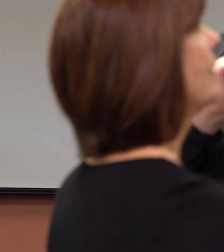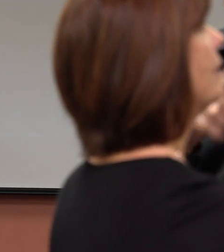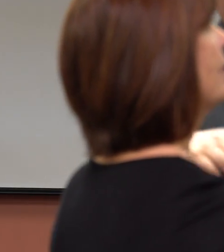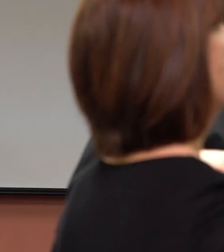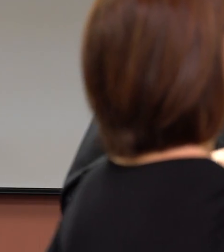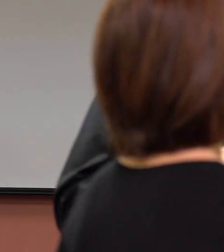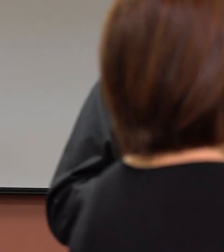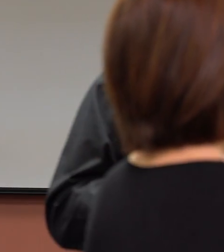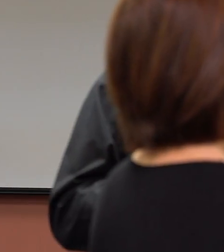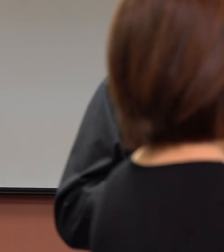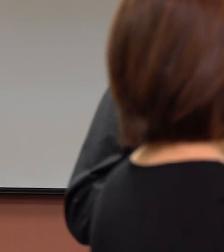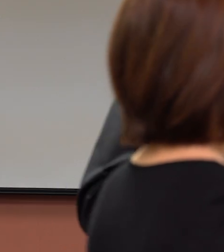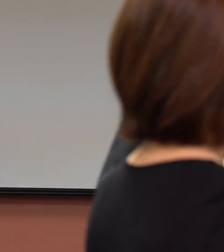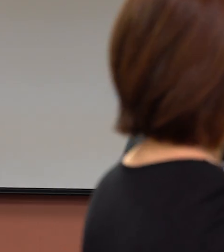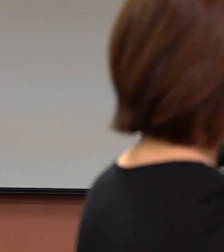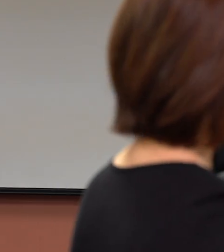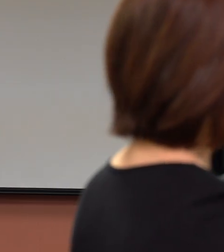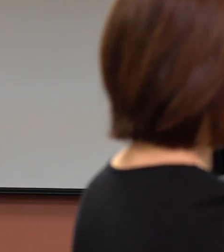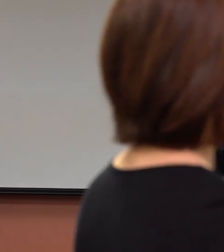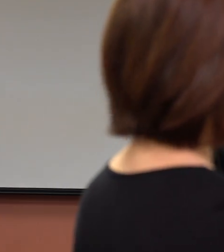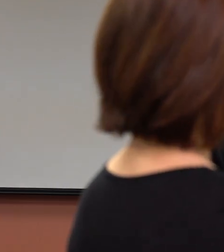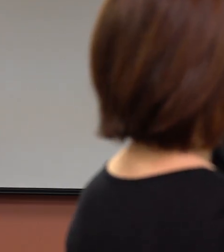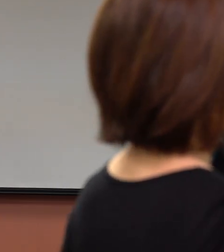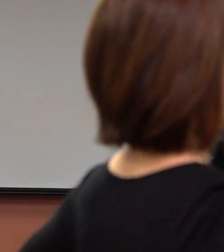that's true.